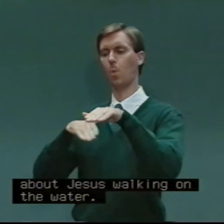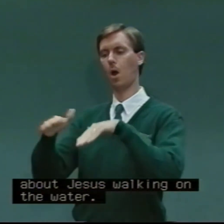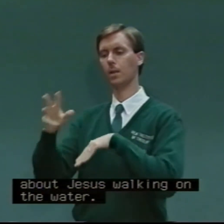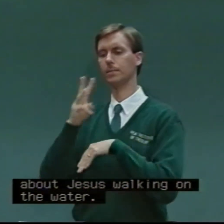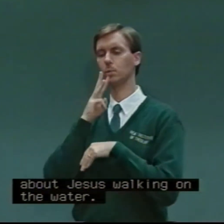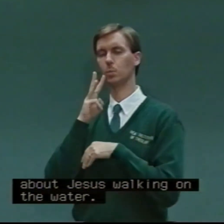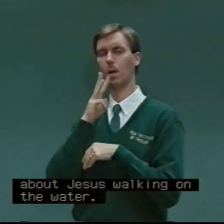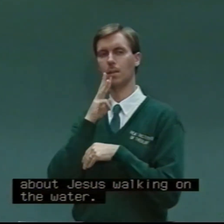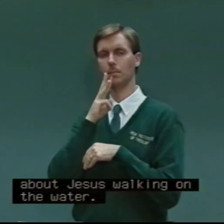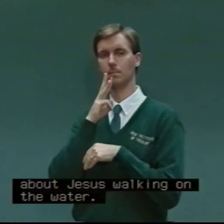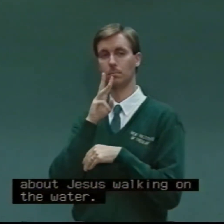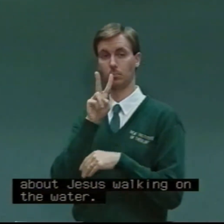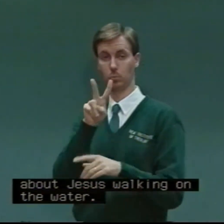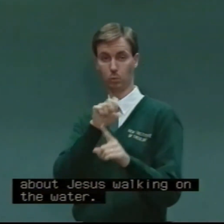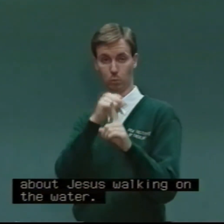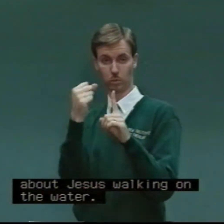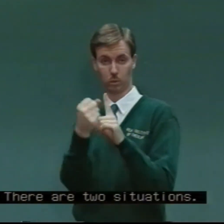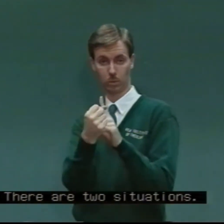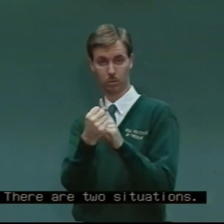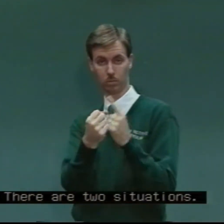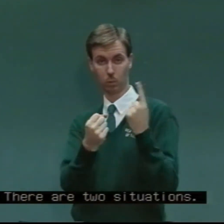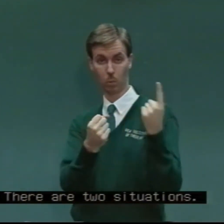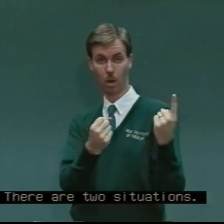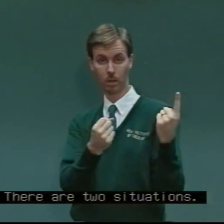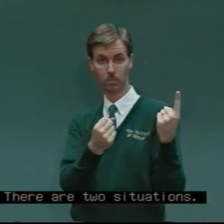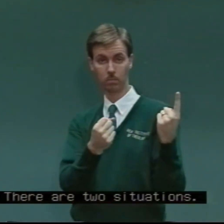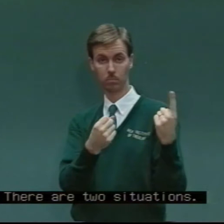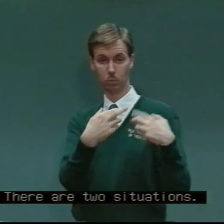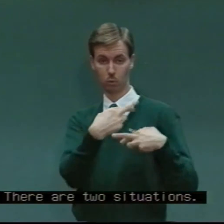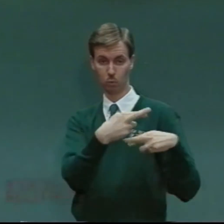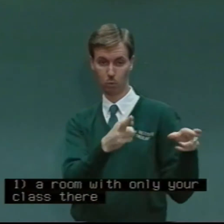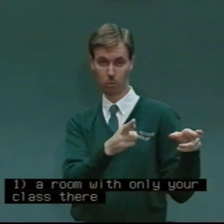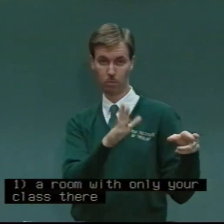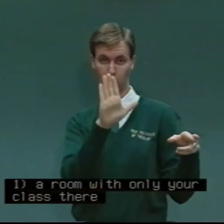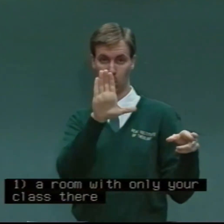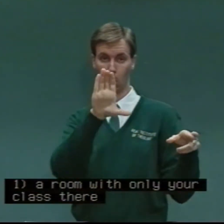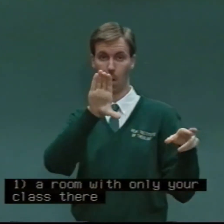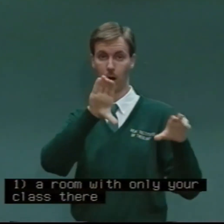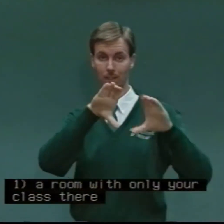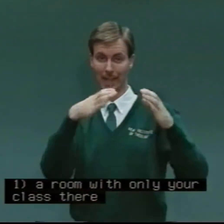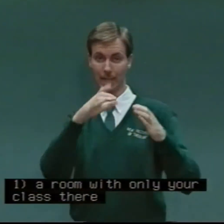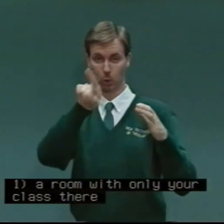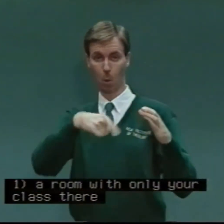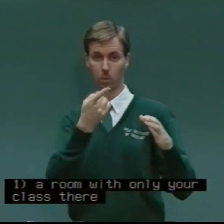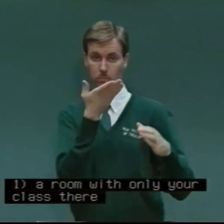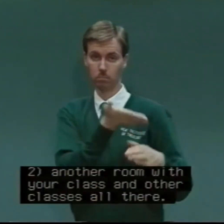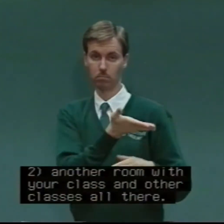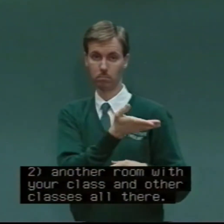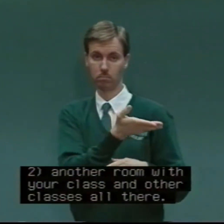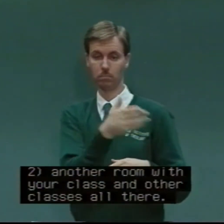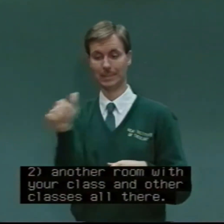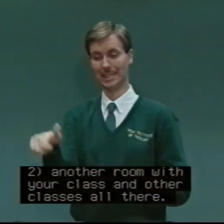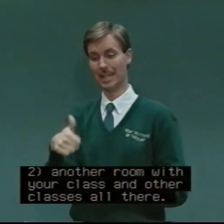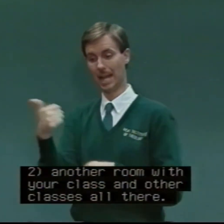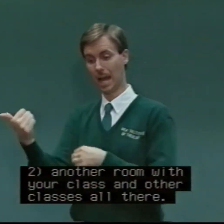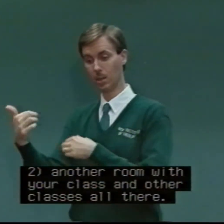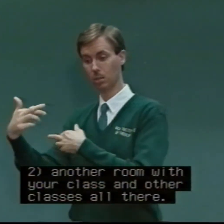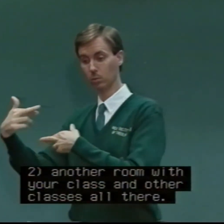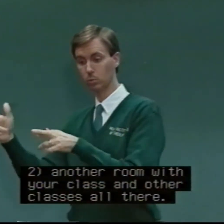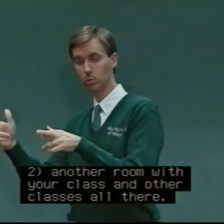about Jesus walking on the water. There are two situations. One, a room with only your class. Second, a